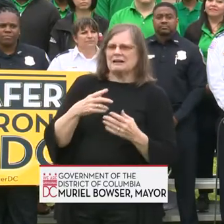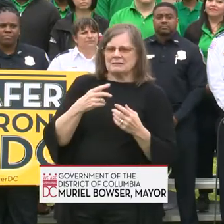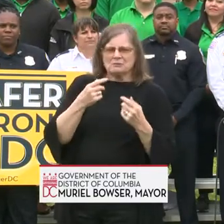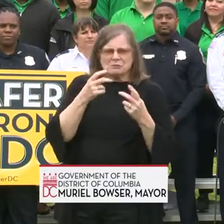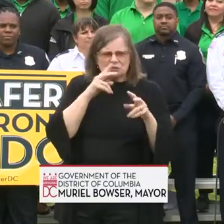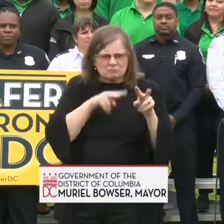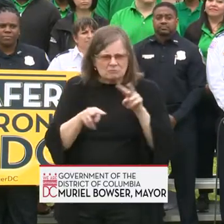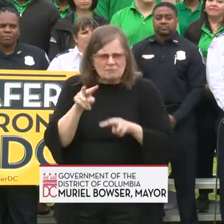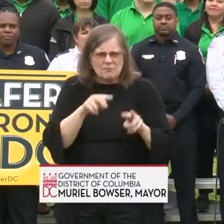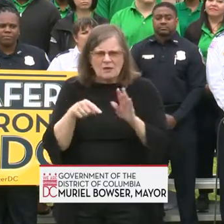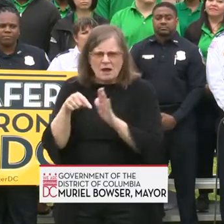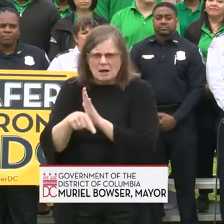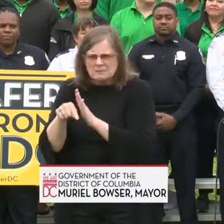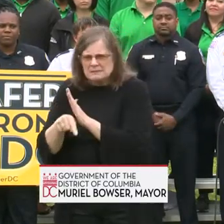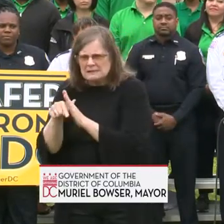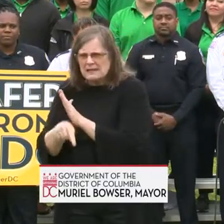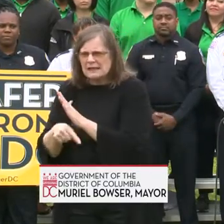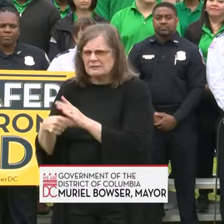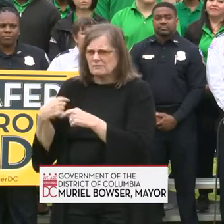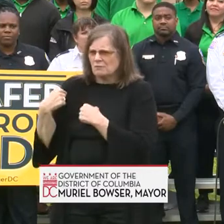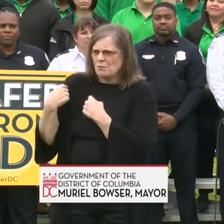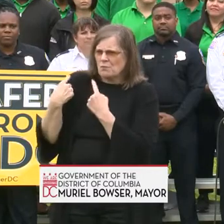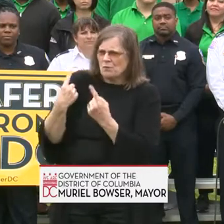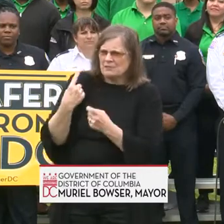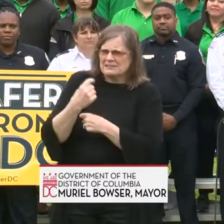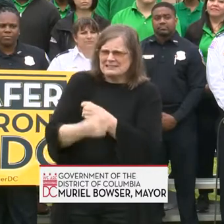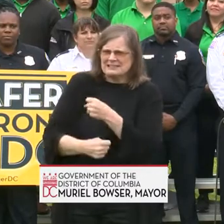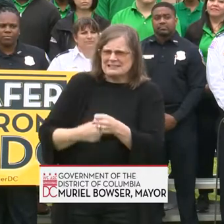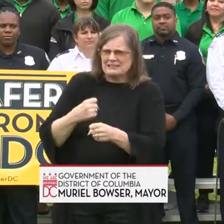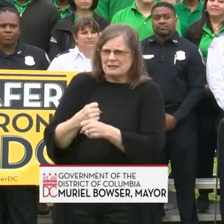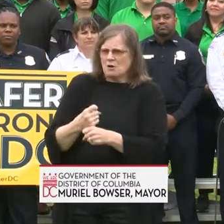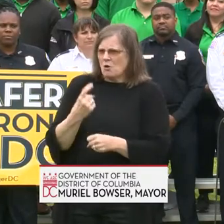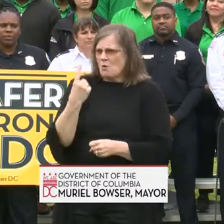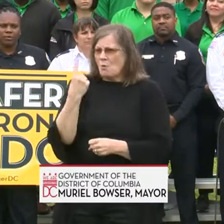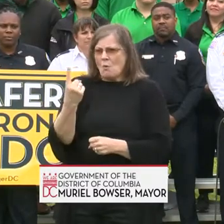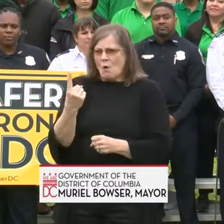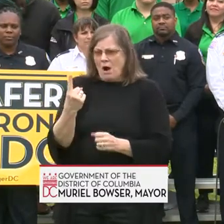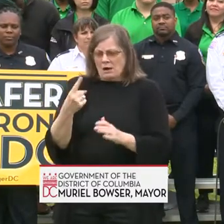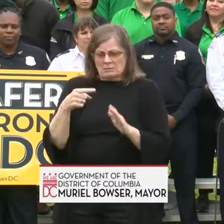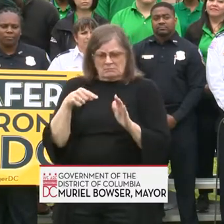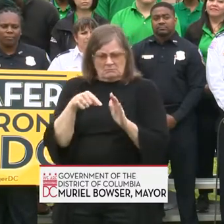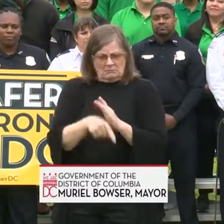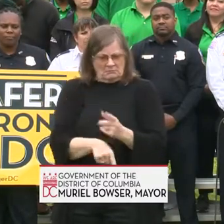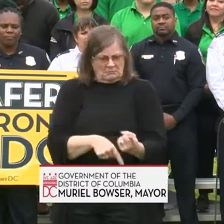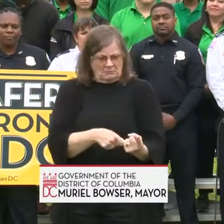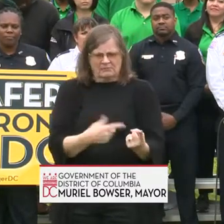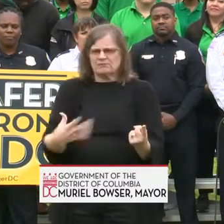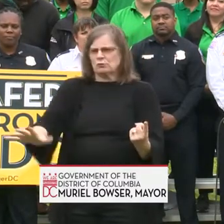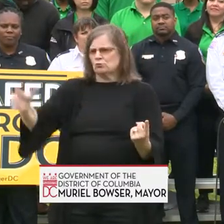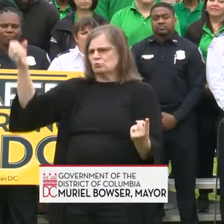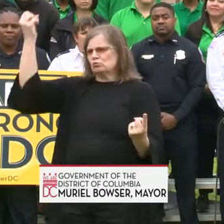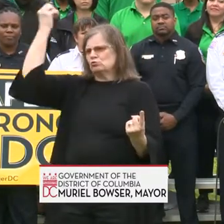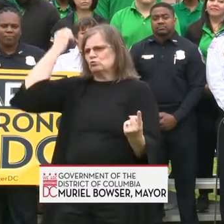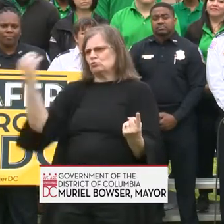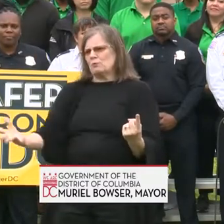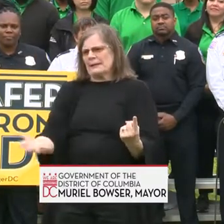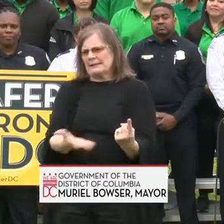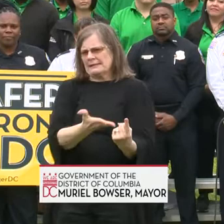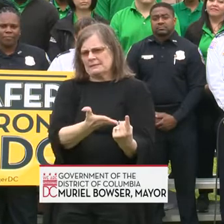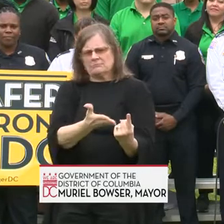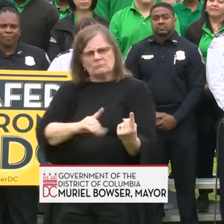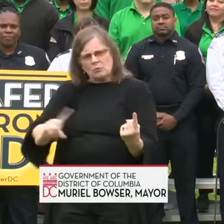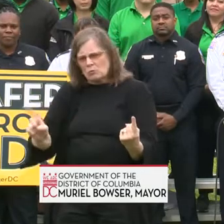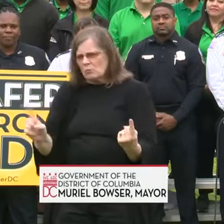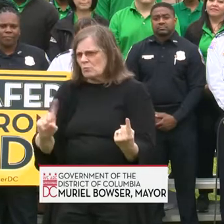this year. Sadly, one homicide is too many homicides. And we want everyone in